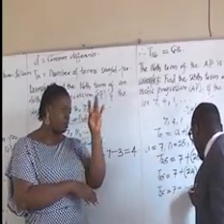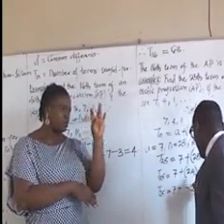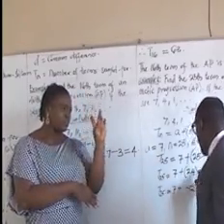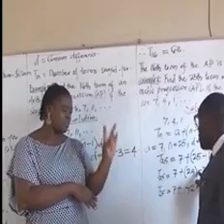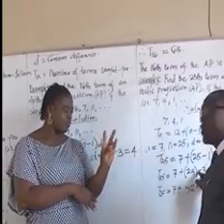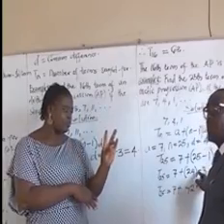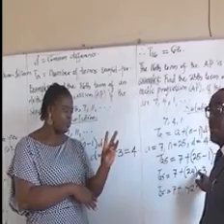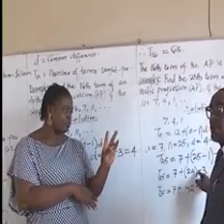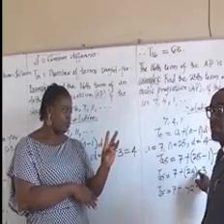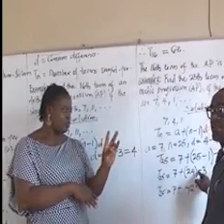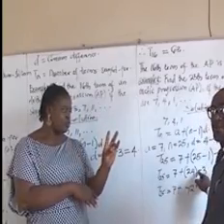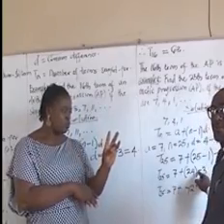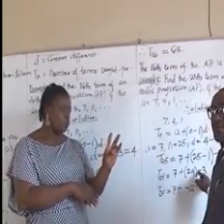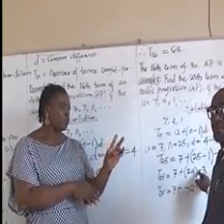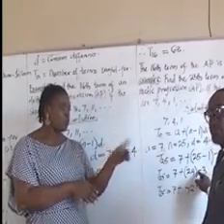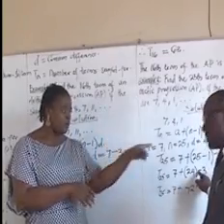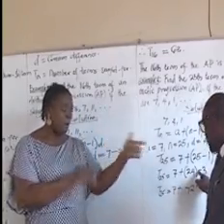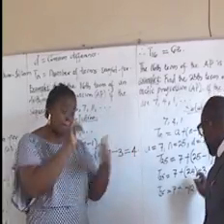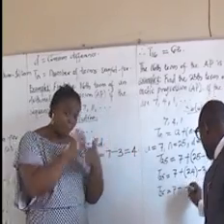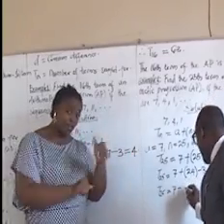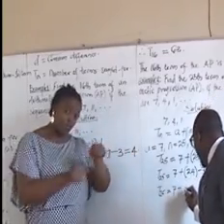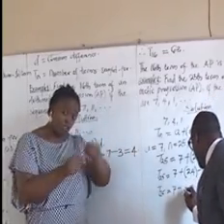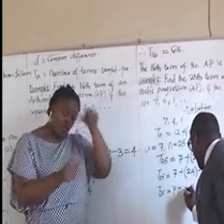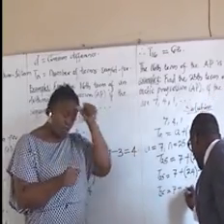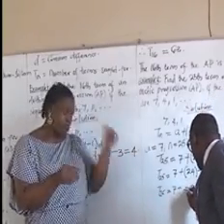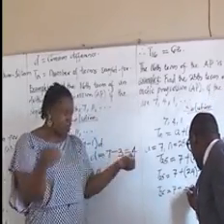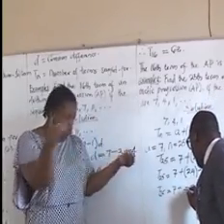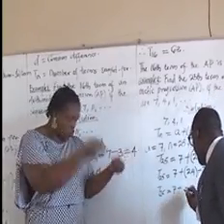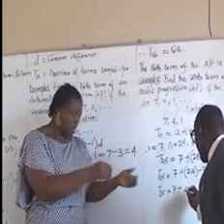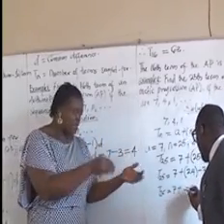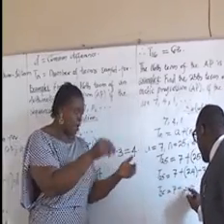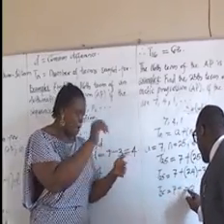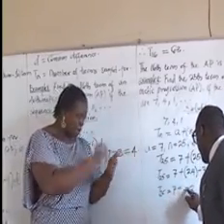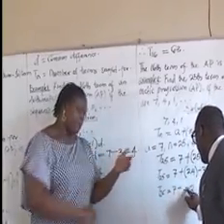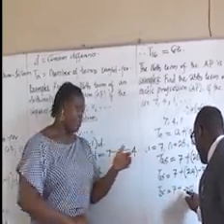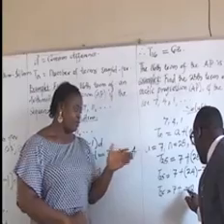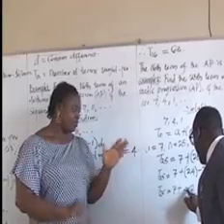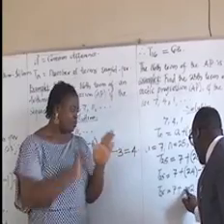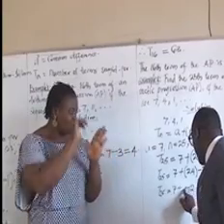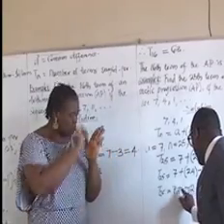7. You won't throw away the minus. You put the minus there.